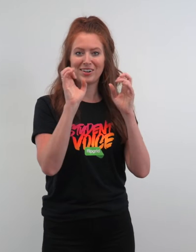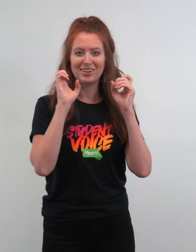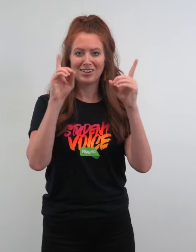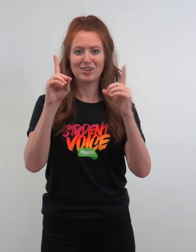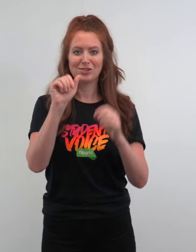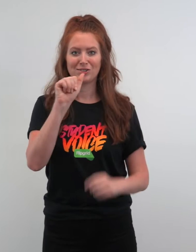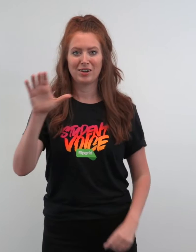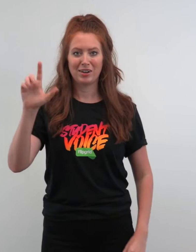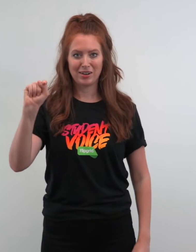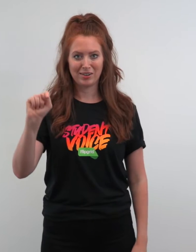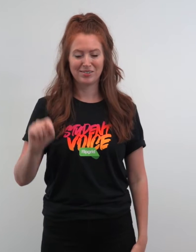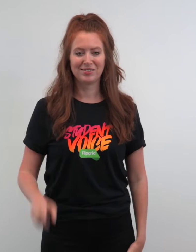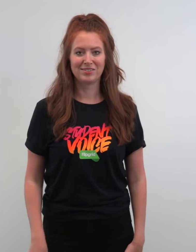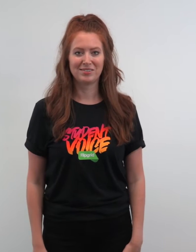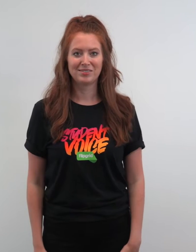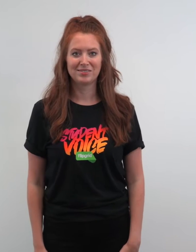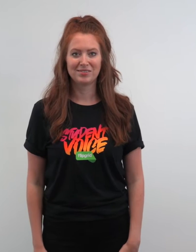Set up a free Educator account.